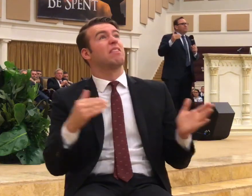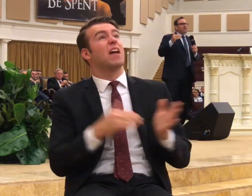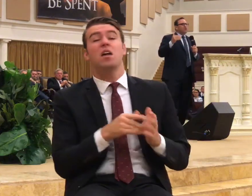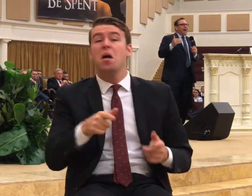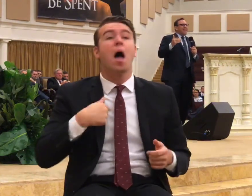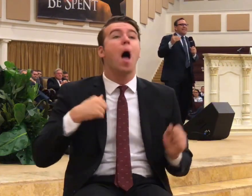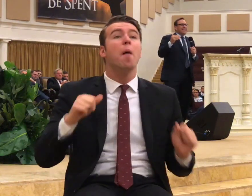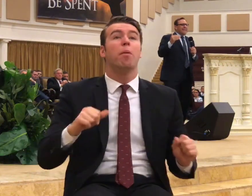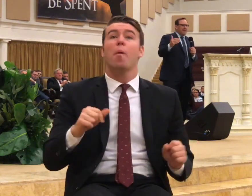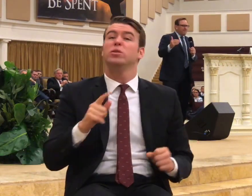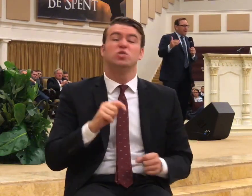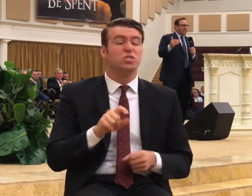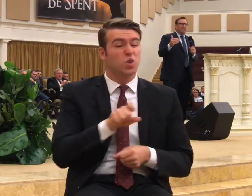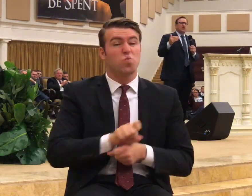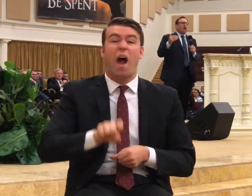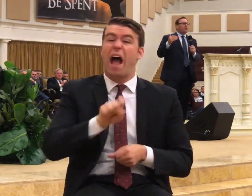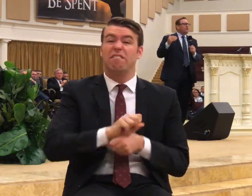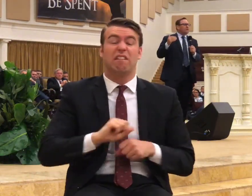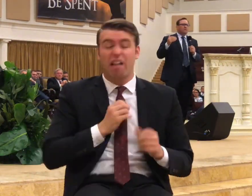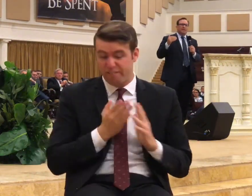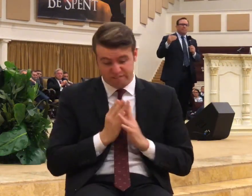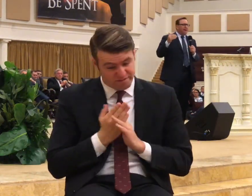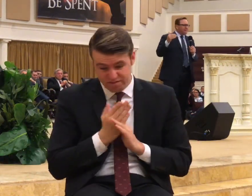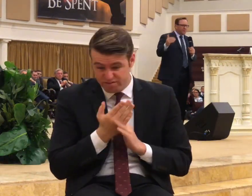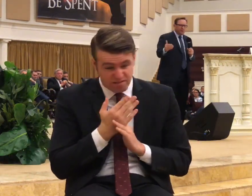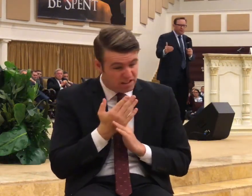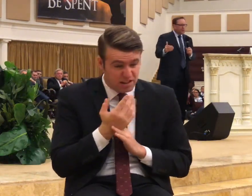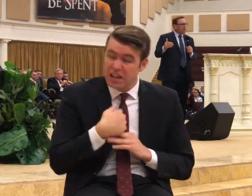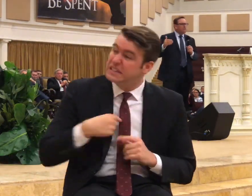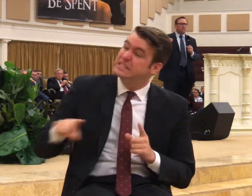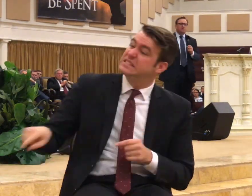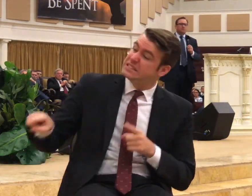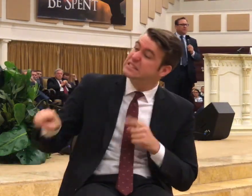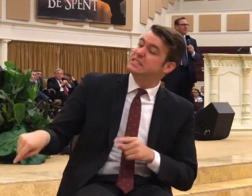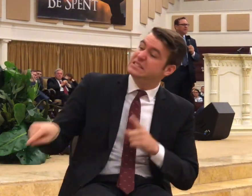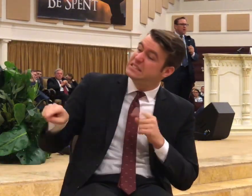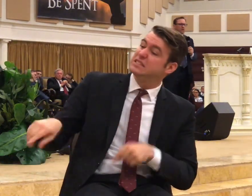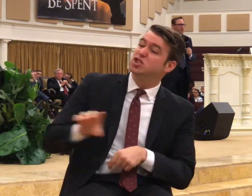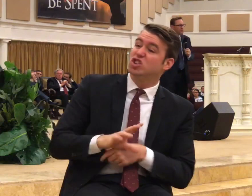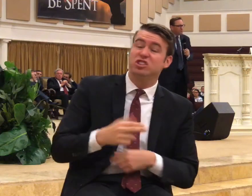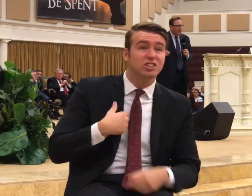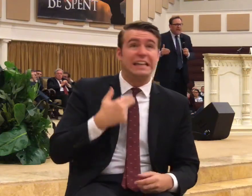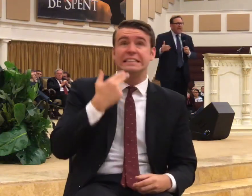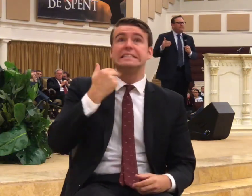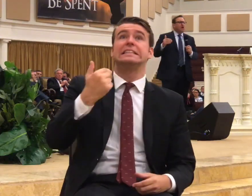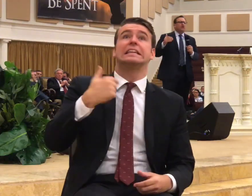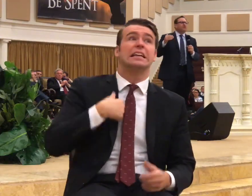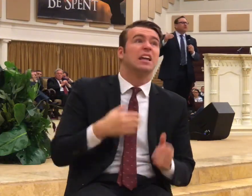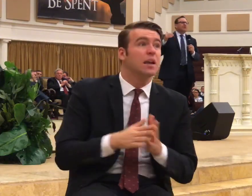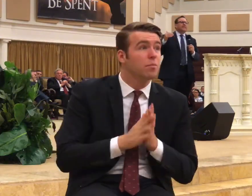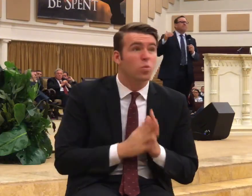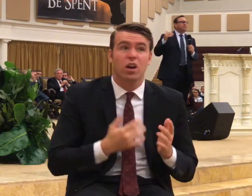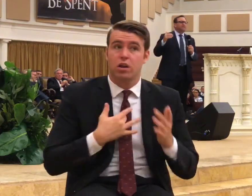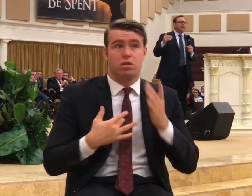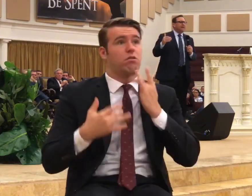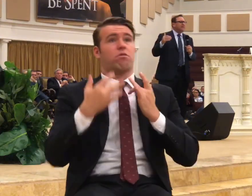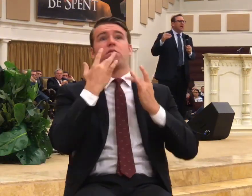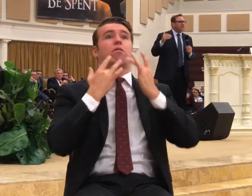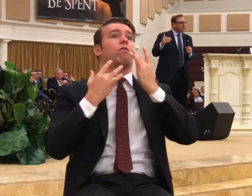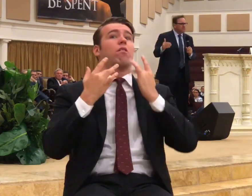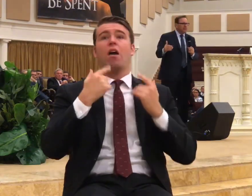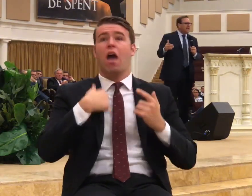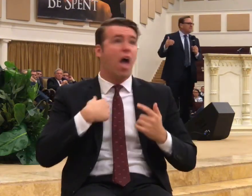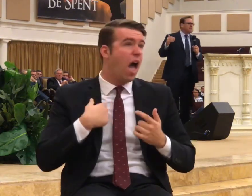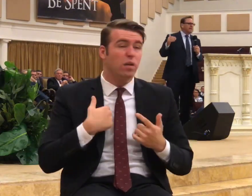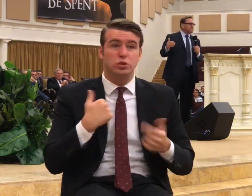may just be grinding life out, and it's all you can do to get back to church. It's all you can do to sing. It's all you can do to pray. It's all you can do to keep your sanity